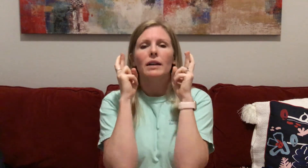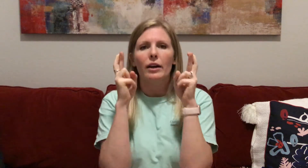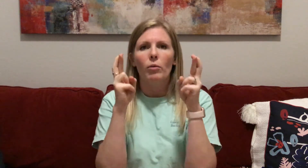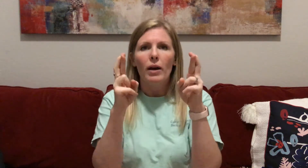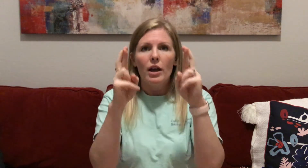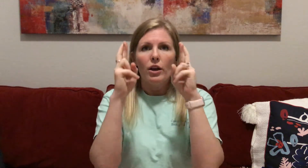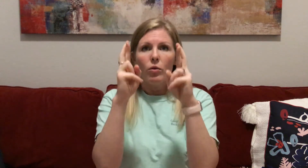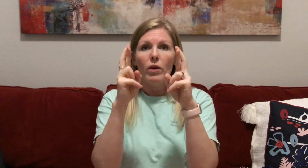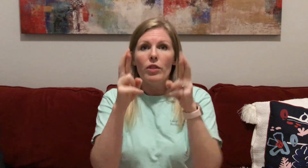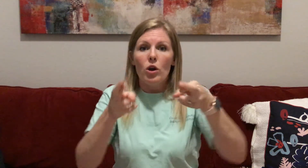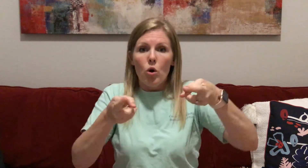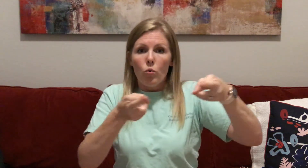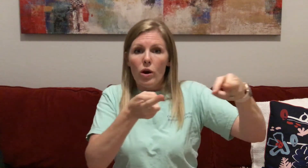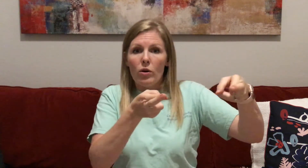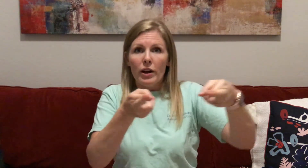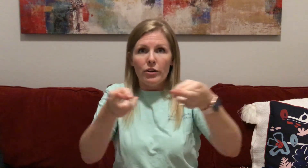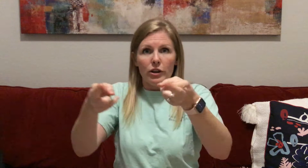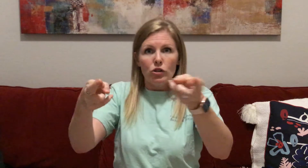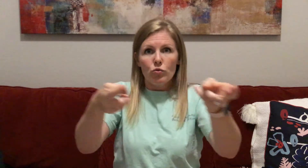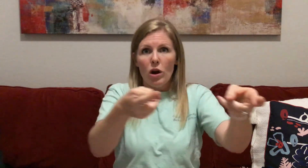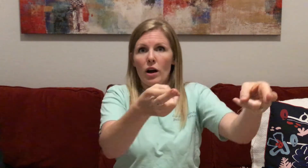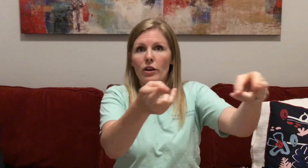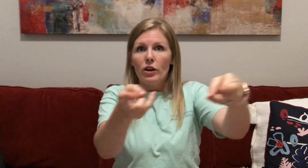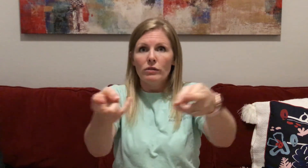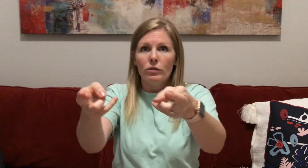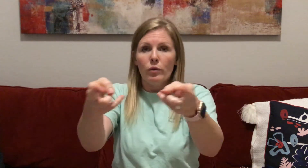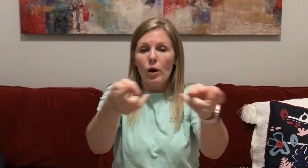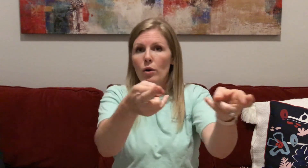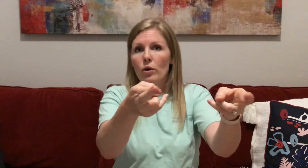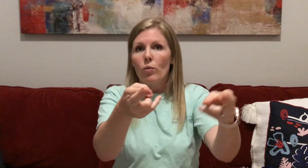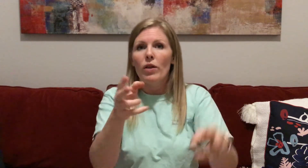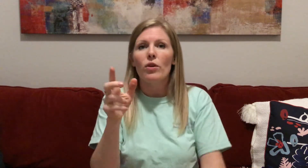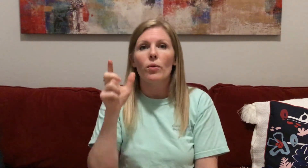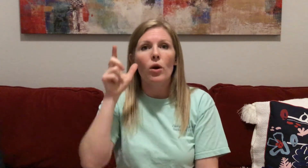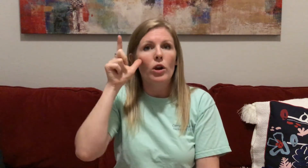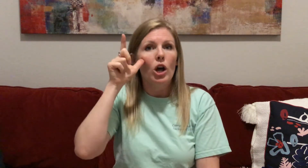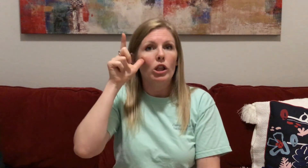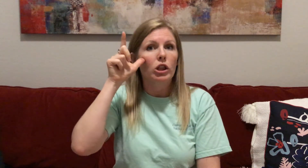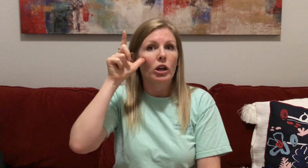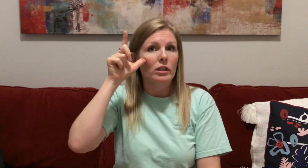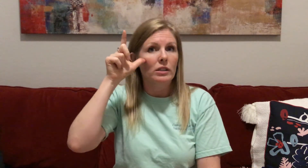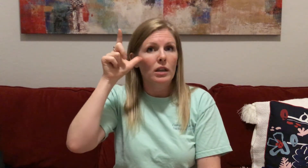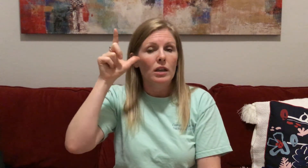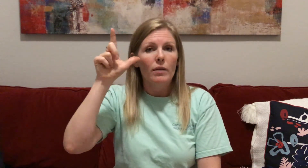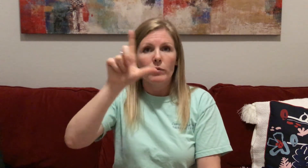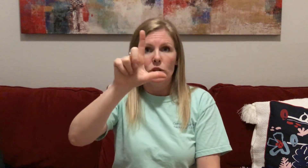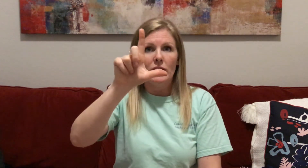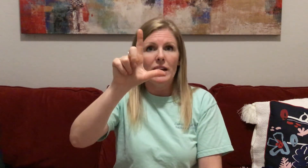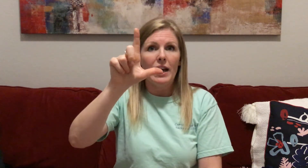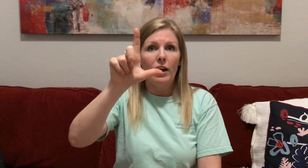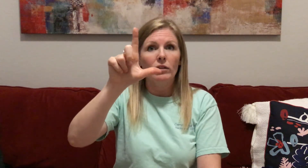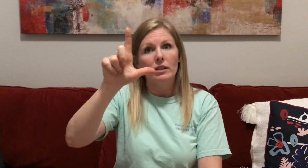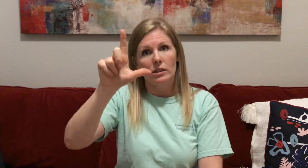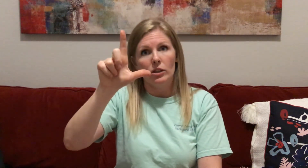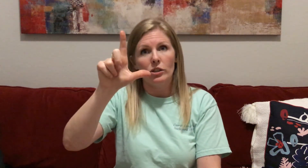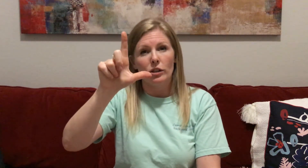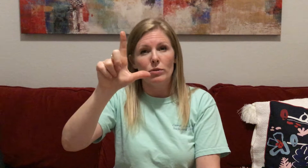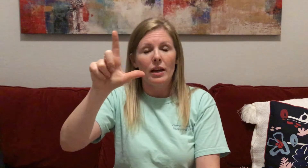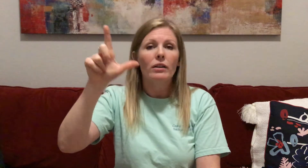hope. When the road, and you're going to draw the curves of a road, when the road looks. So you take an L, because look starts with L, you're going to